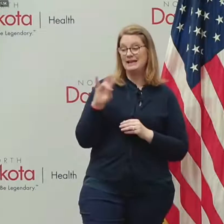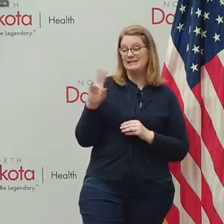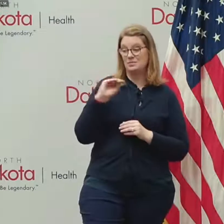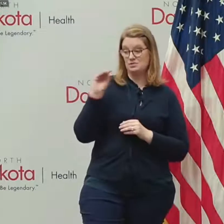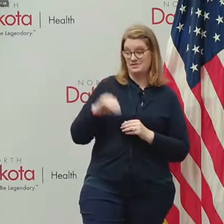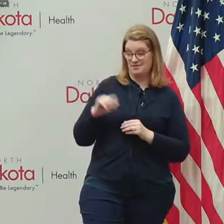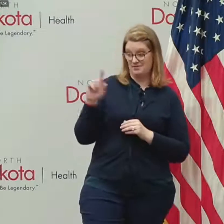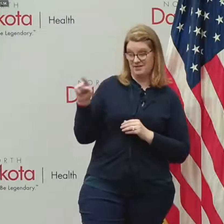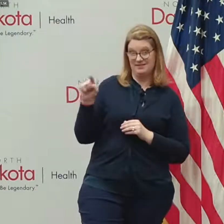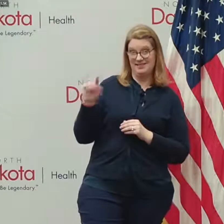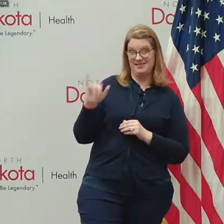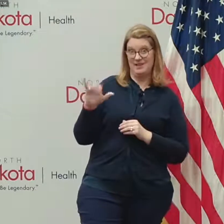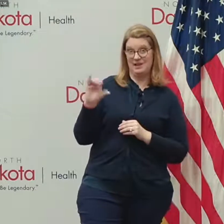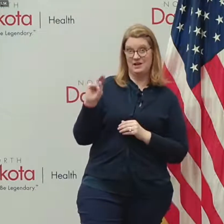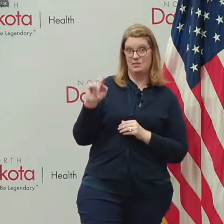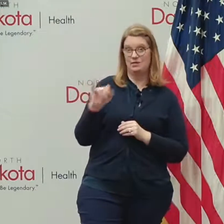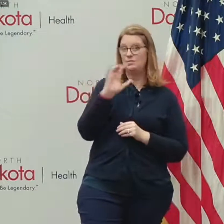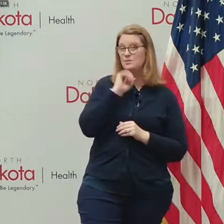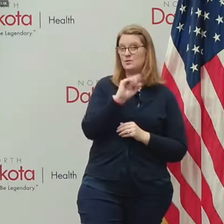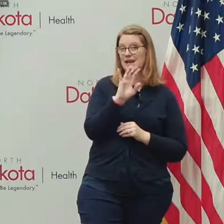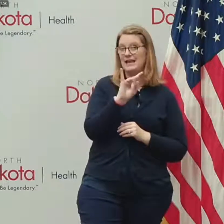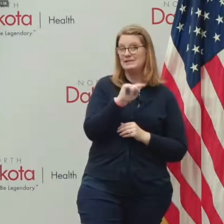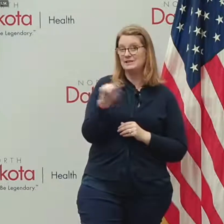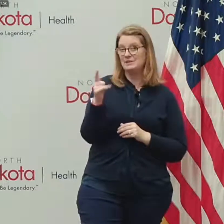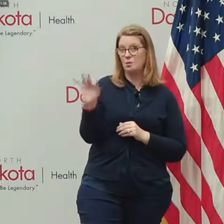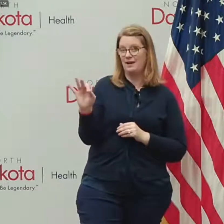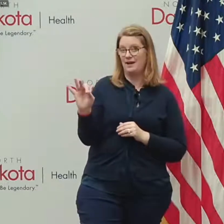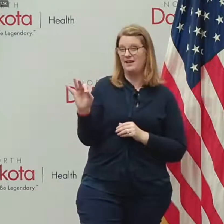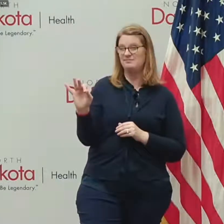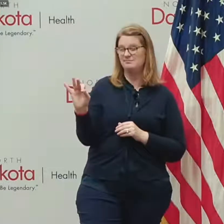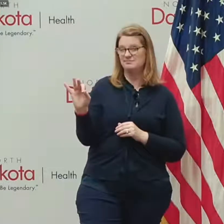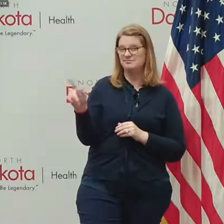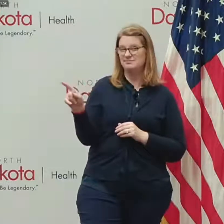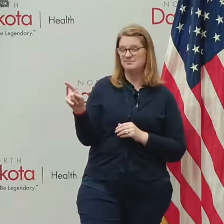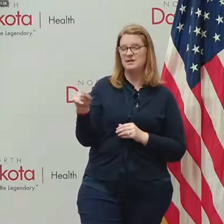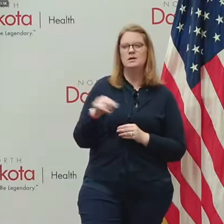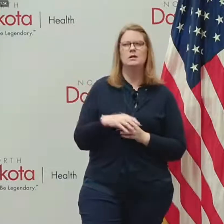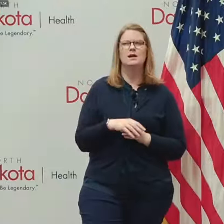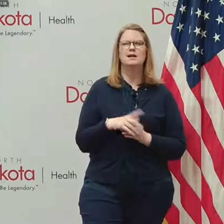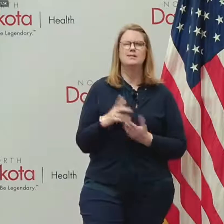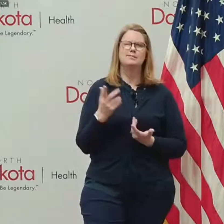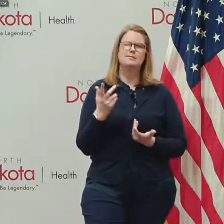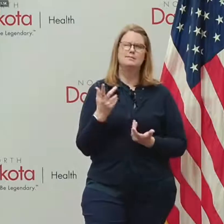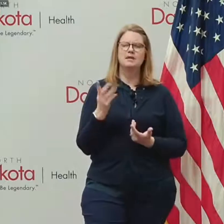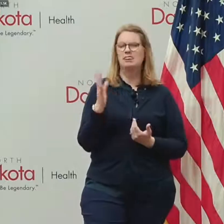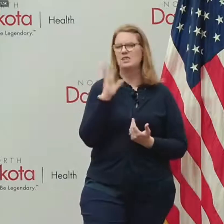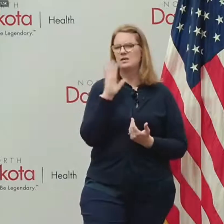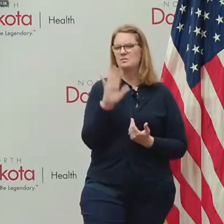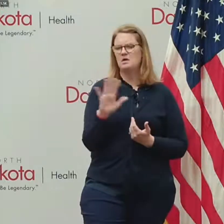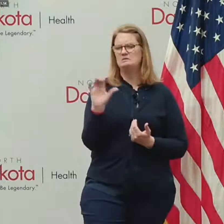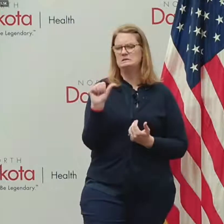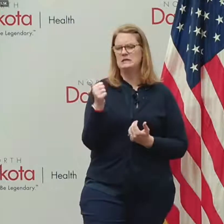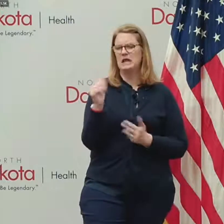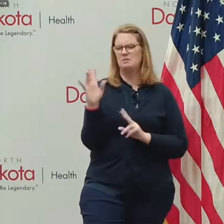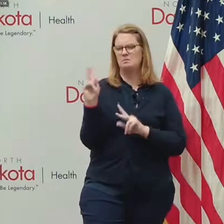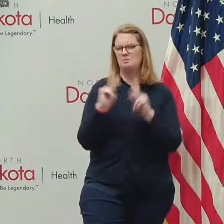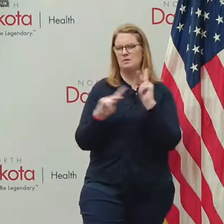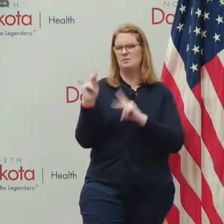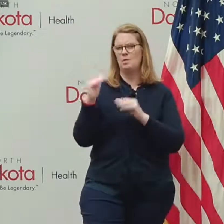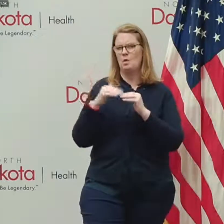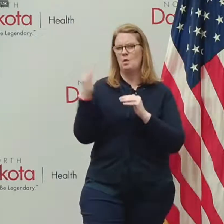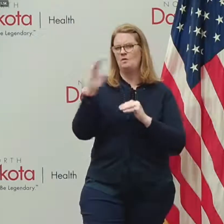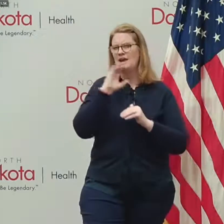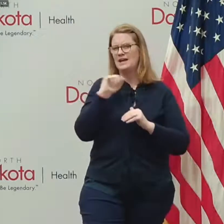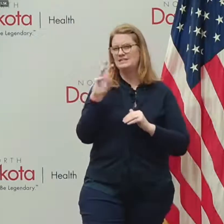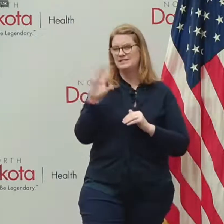that county were people between age 18 and 29, and there was only about 10 people in the whole county over age 65